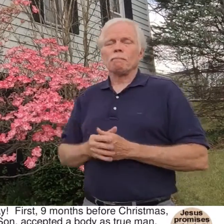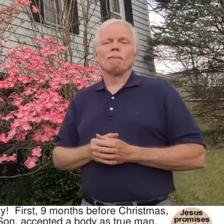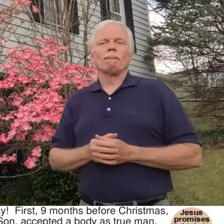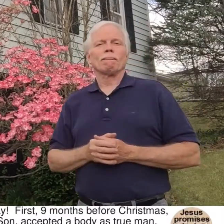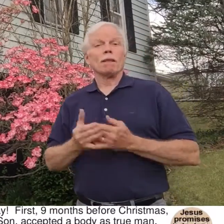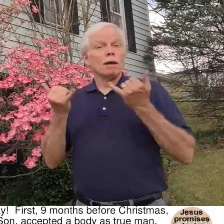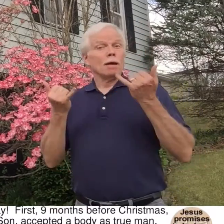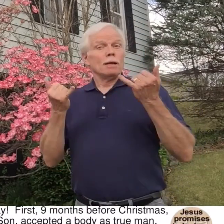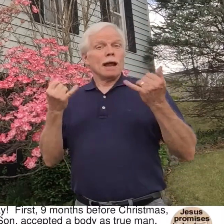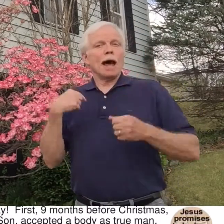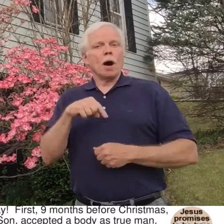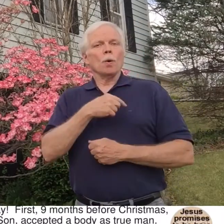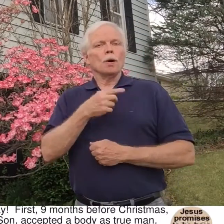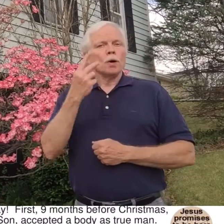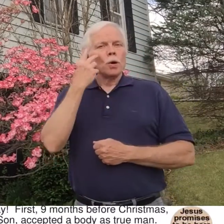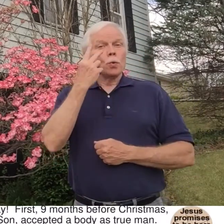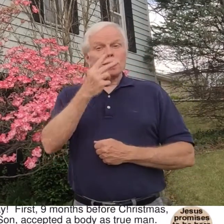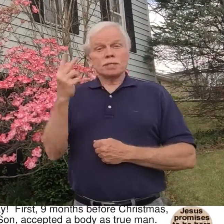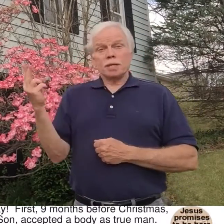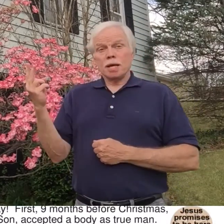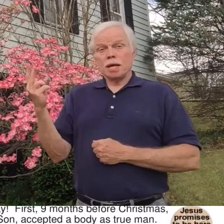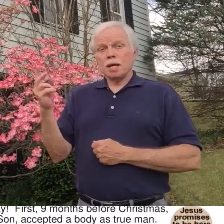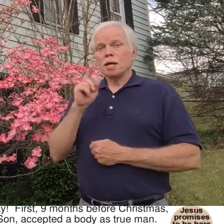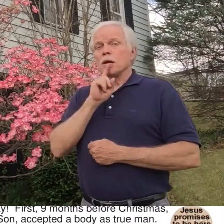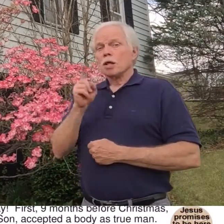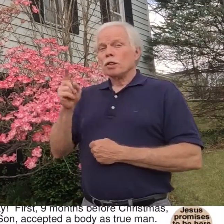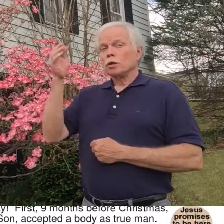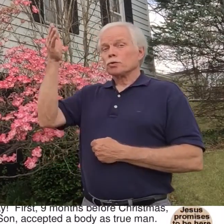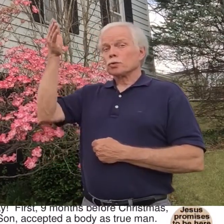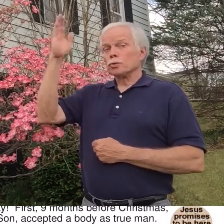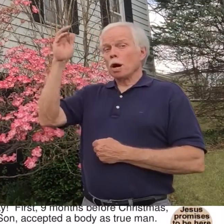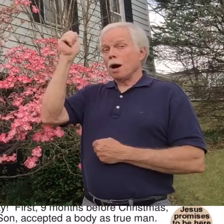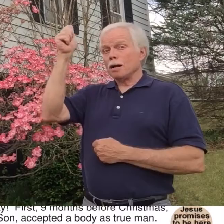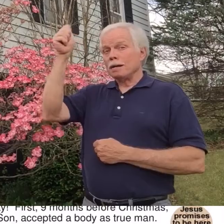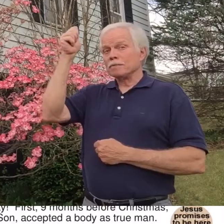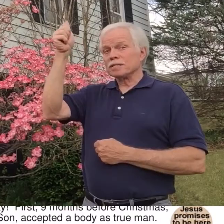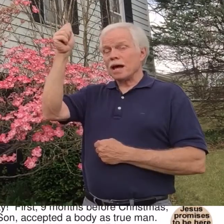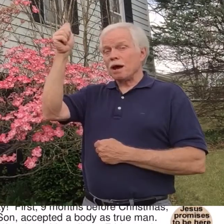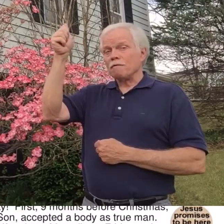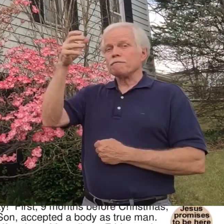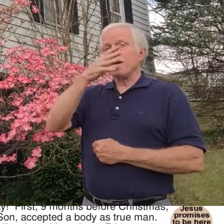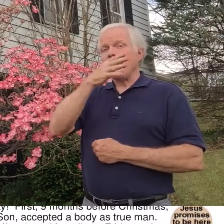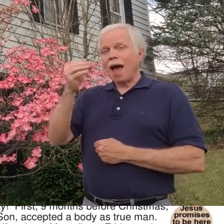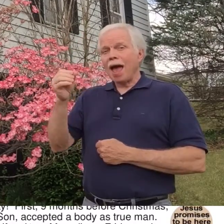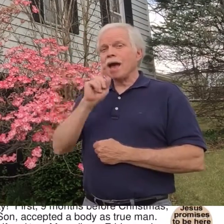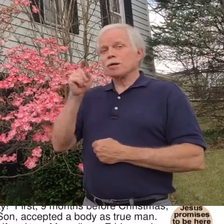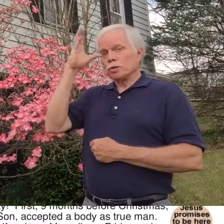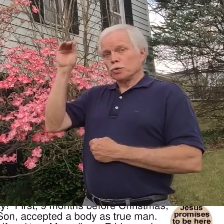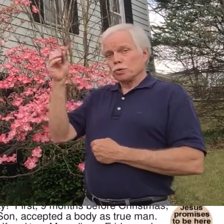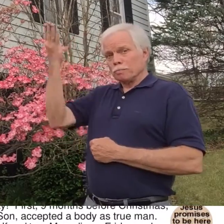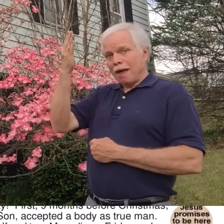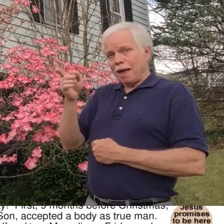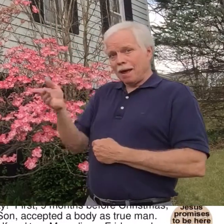Now, we see true God himself and true man